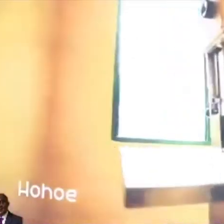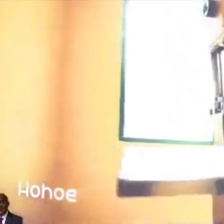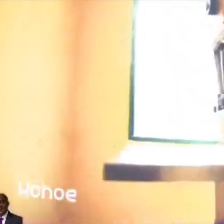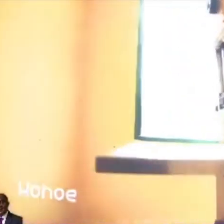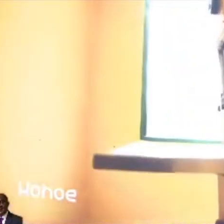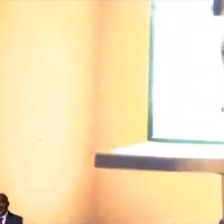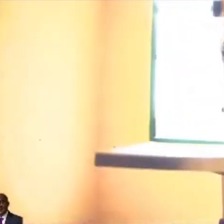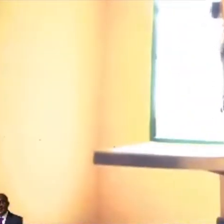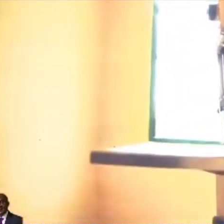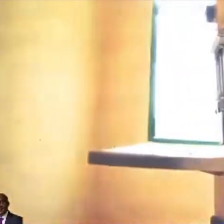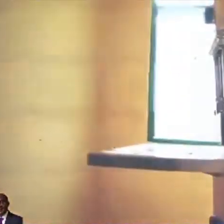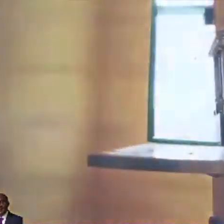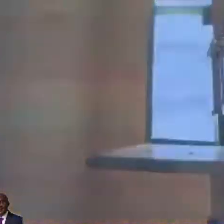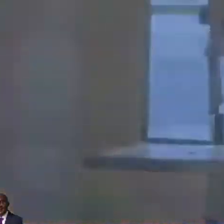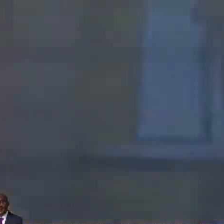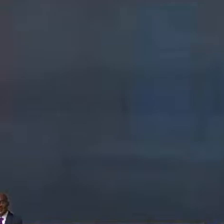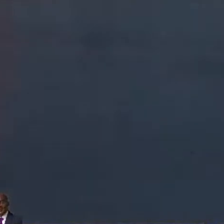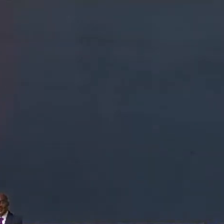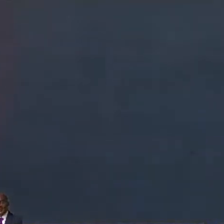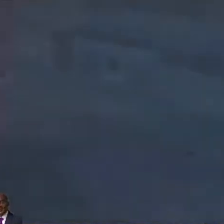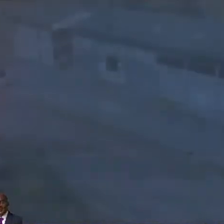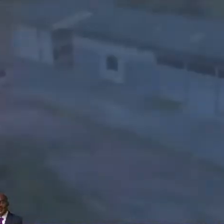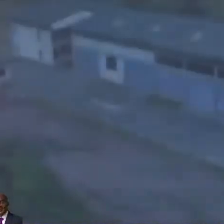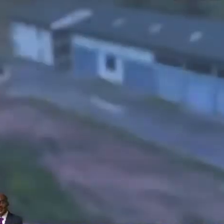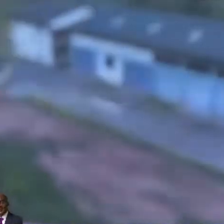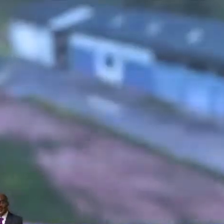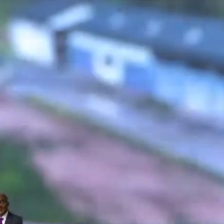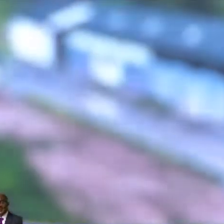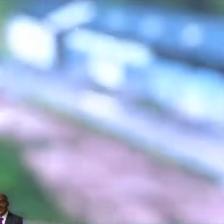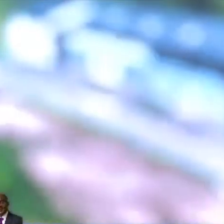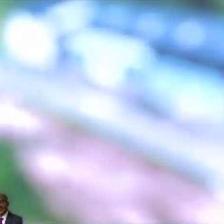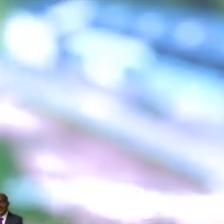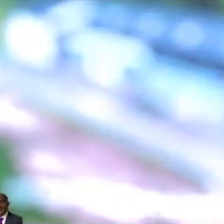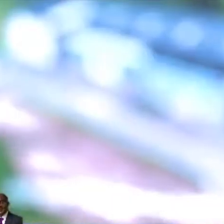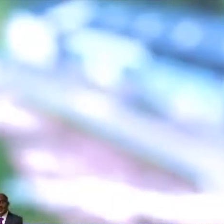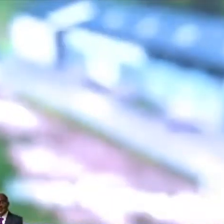to enhance cleanliness and hygiene.